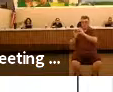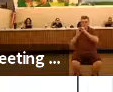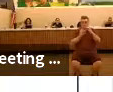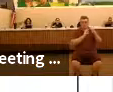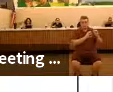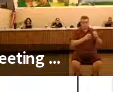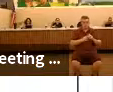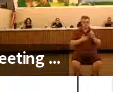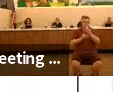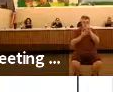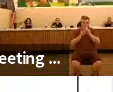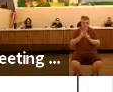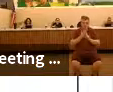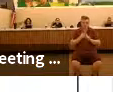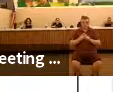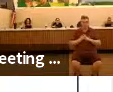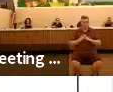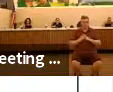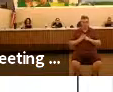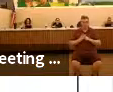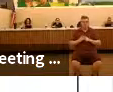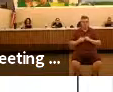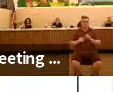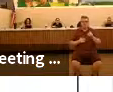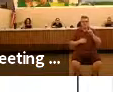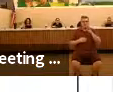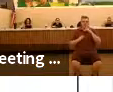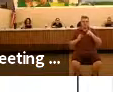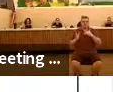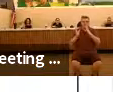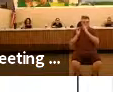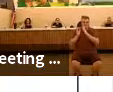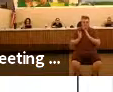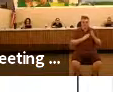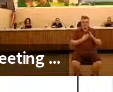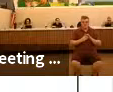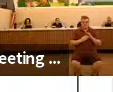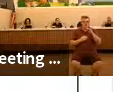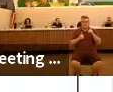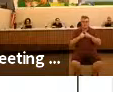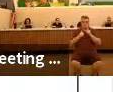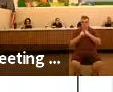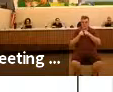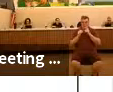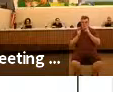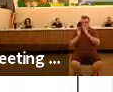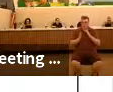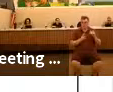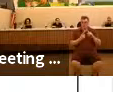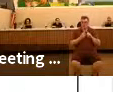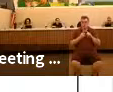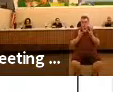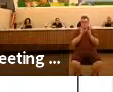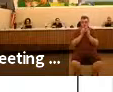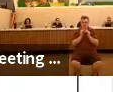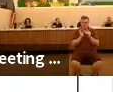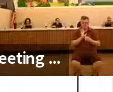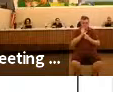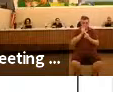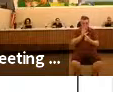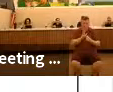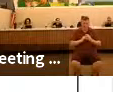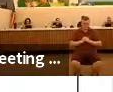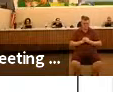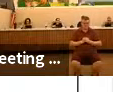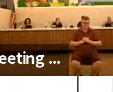subdivision design during sketch plan and preliminary plan reviews and meetings.